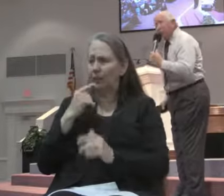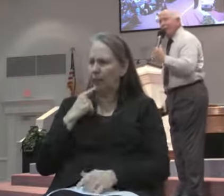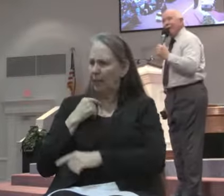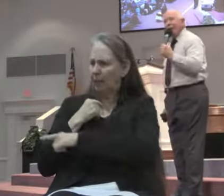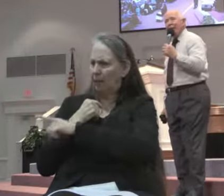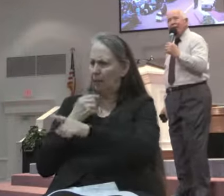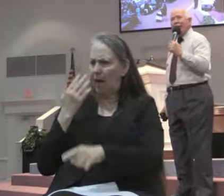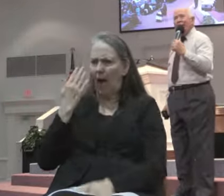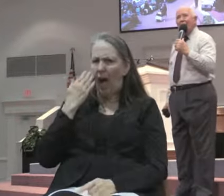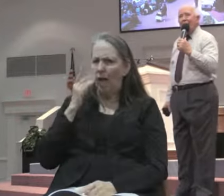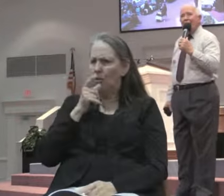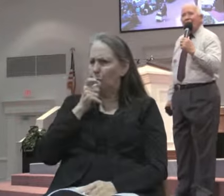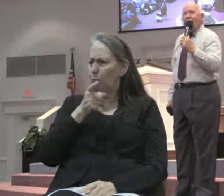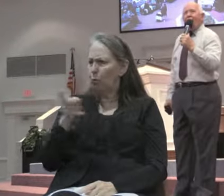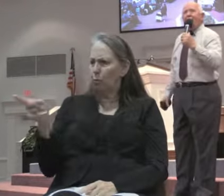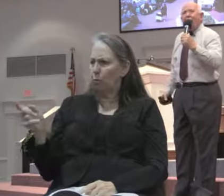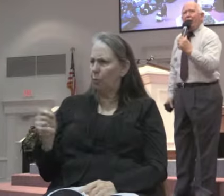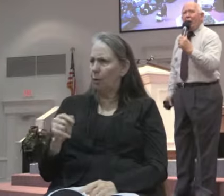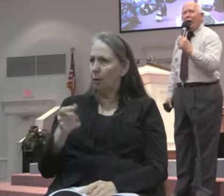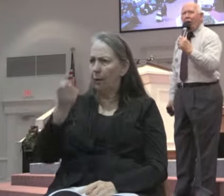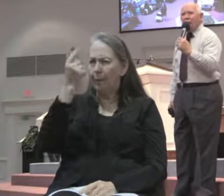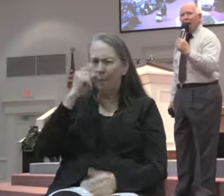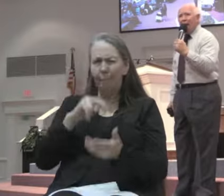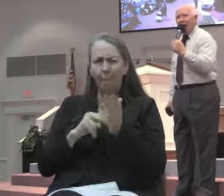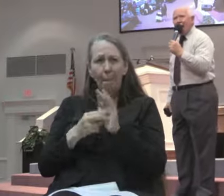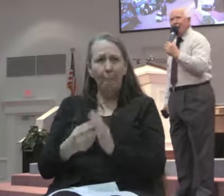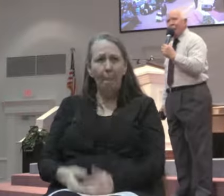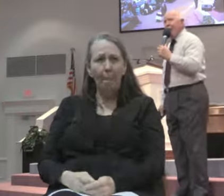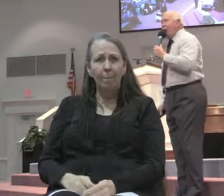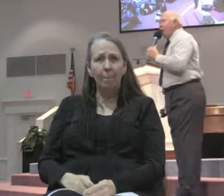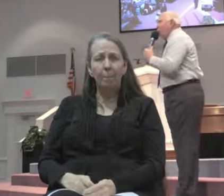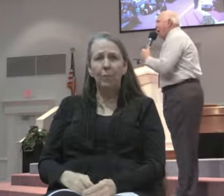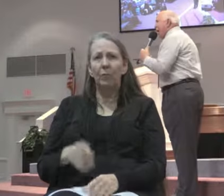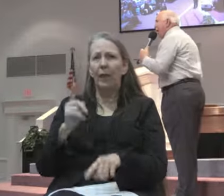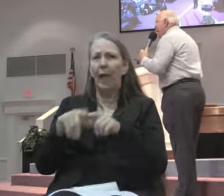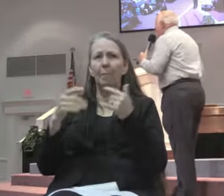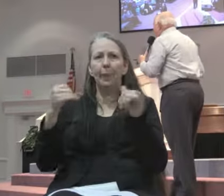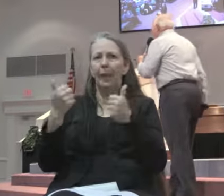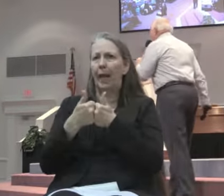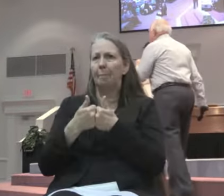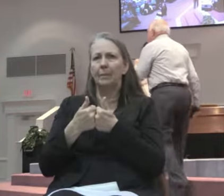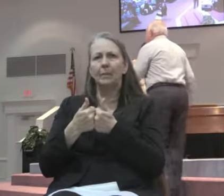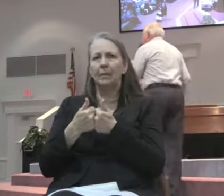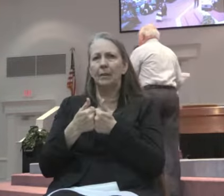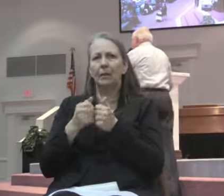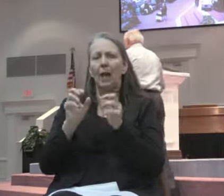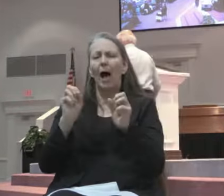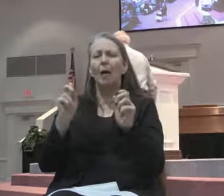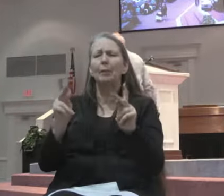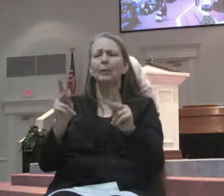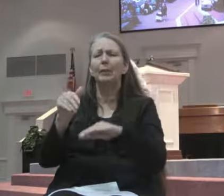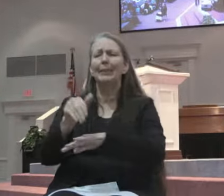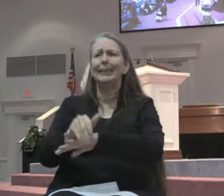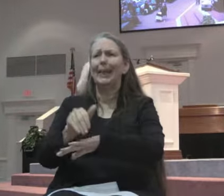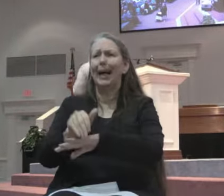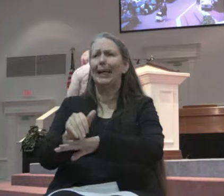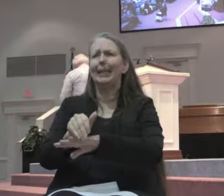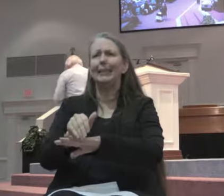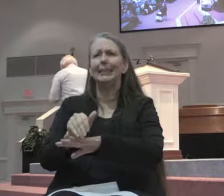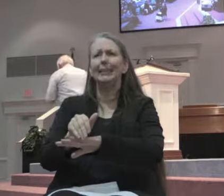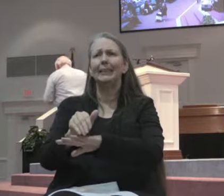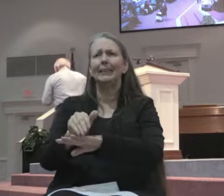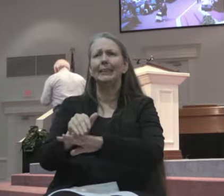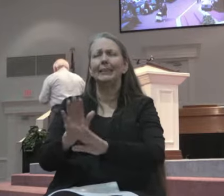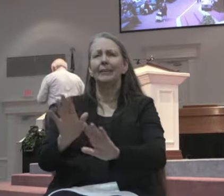you. Are you hearing what I'm saying? We have an opportunity tonight,